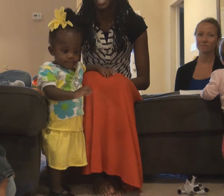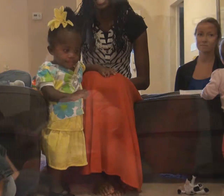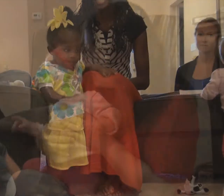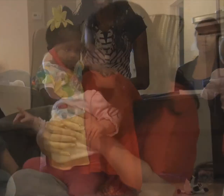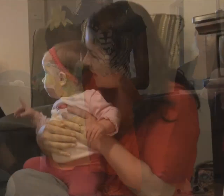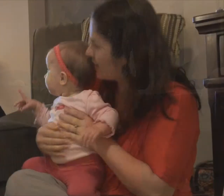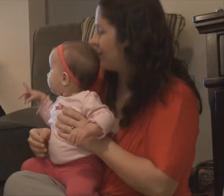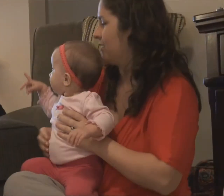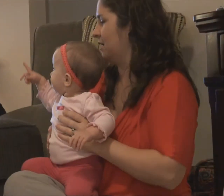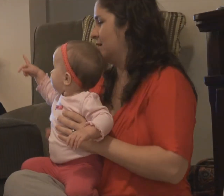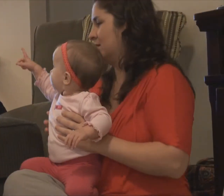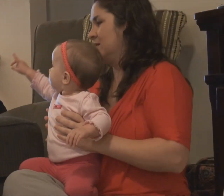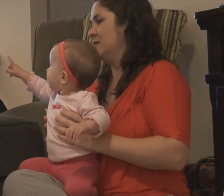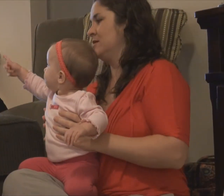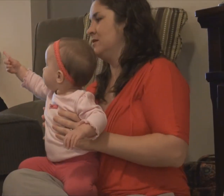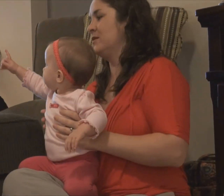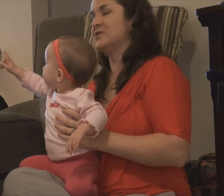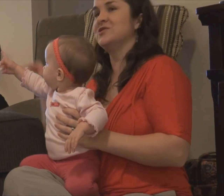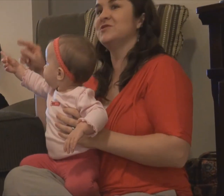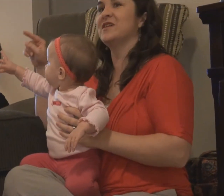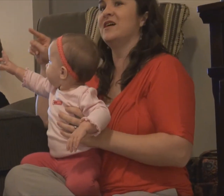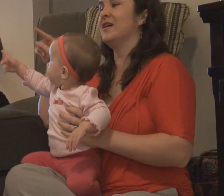All right. Look, she's doing clock.